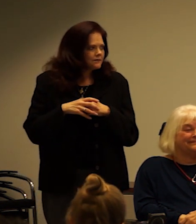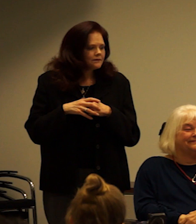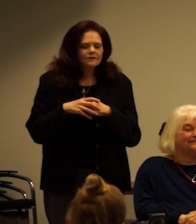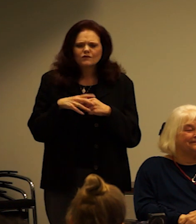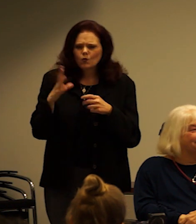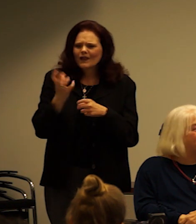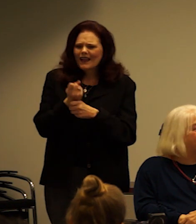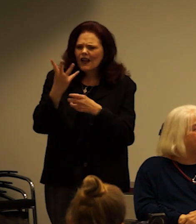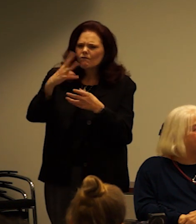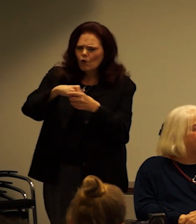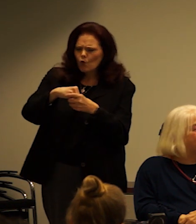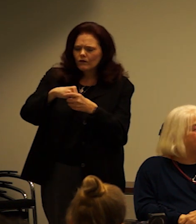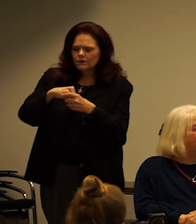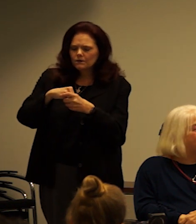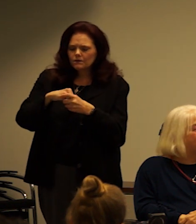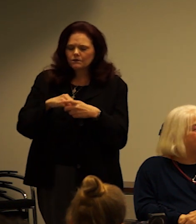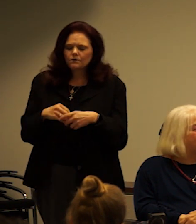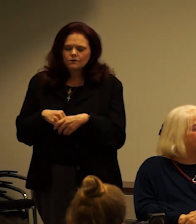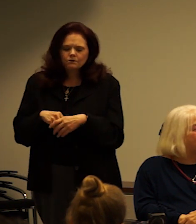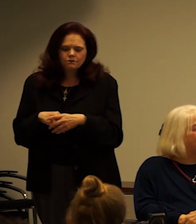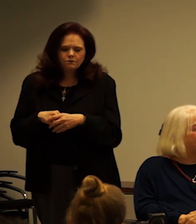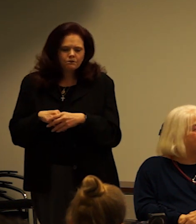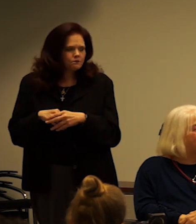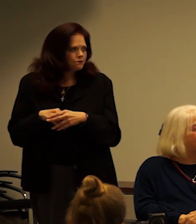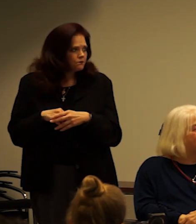So, okay. So get involved. All right.